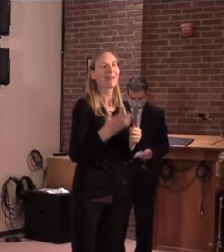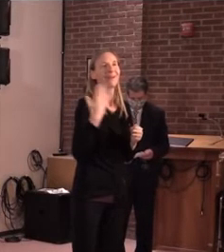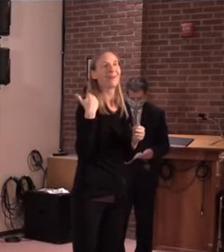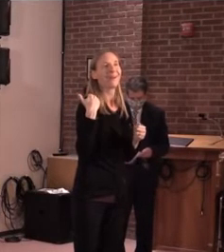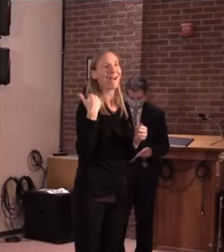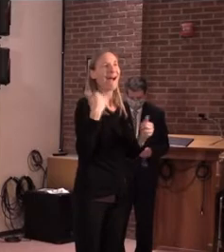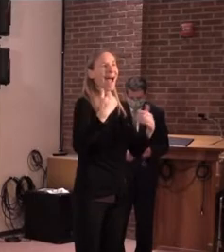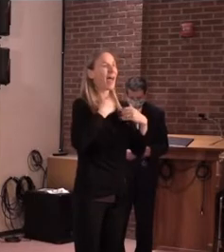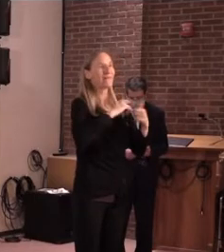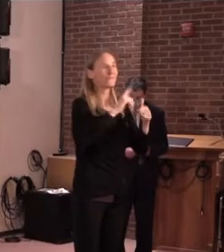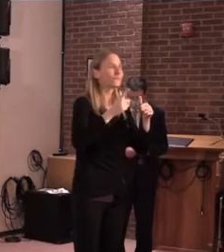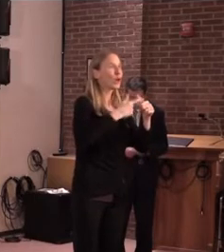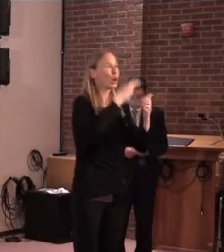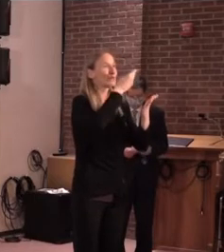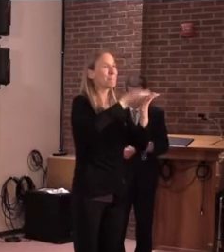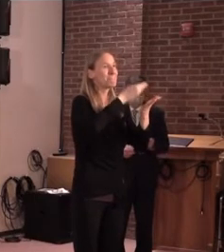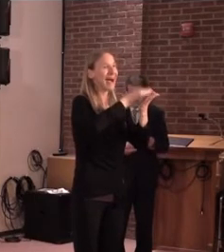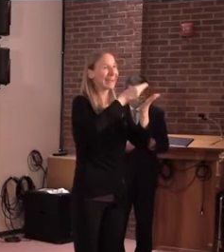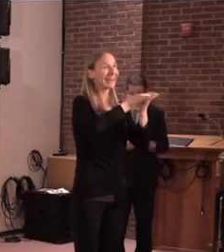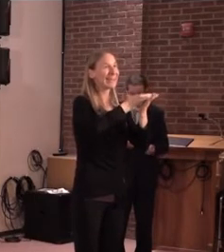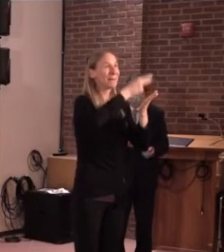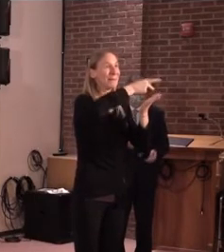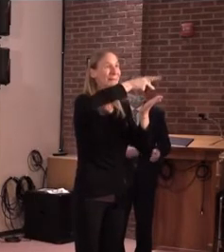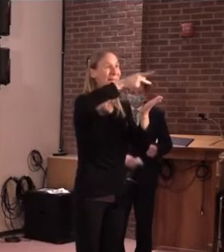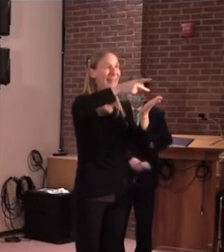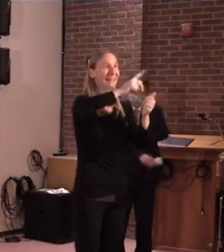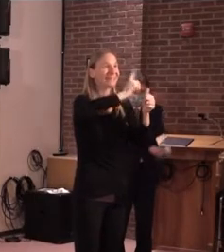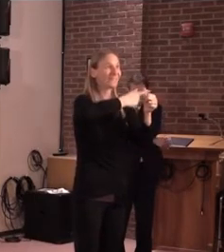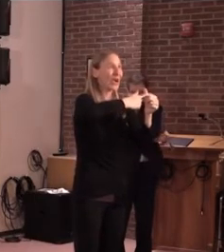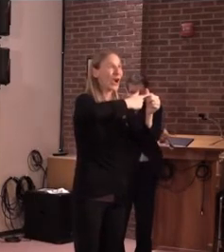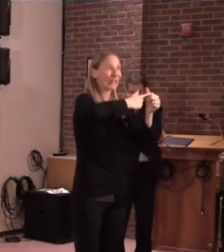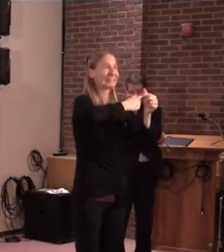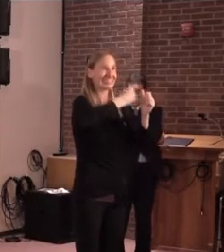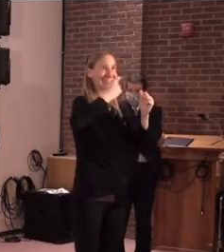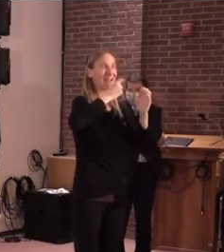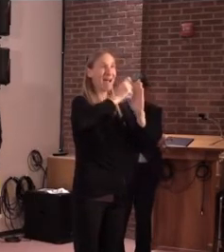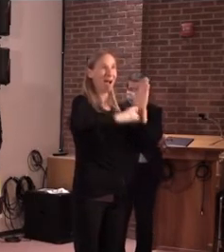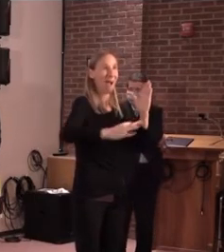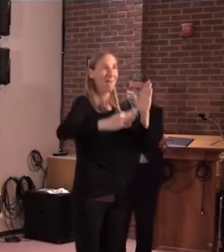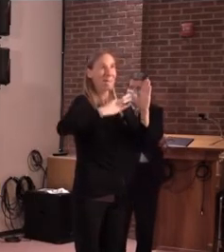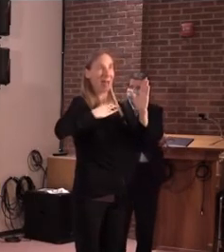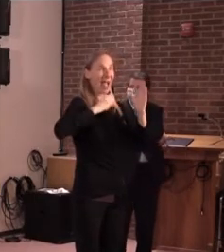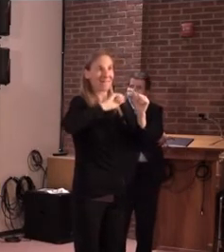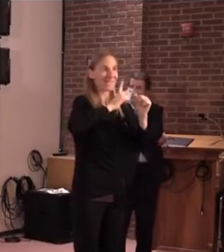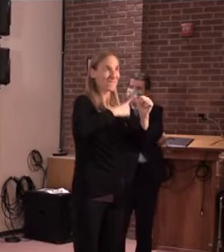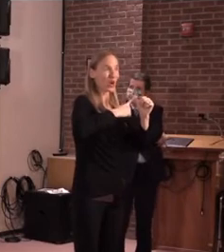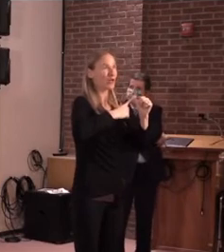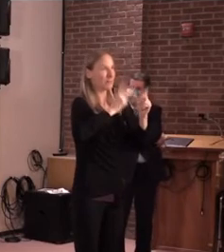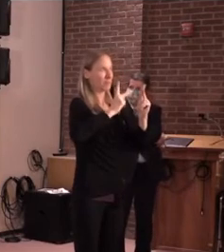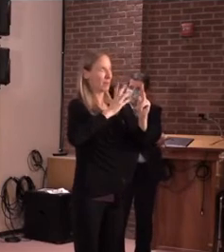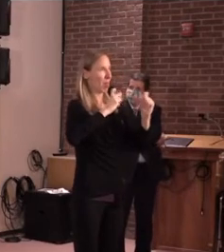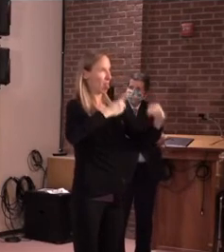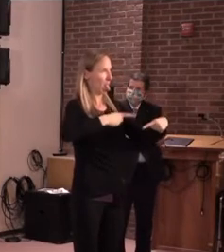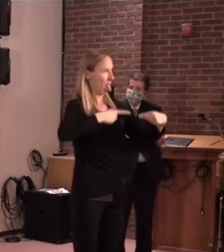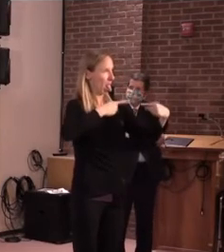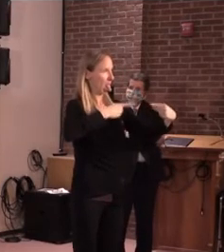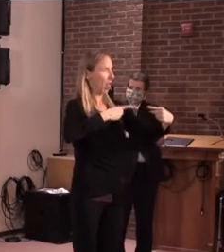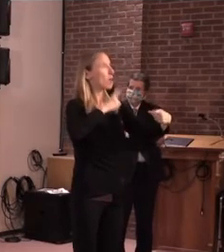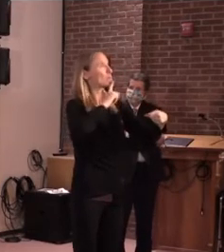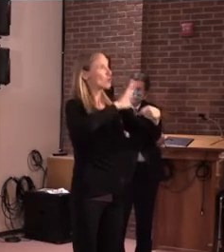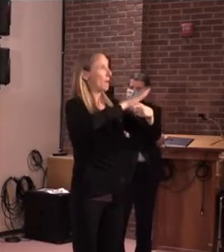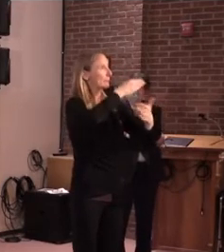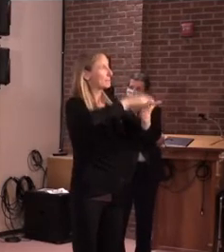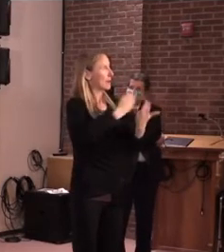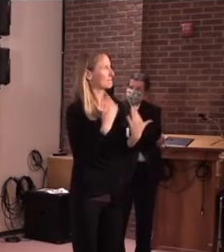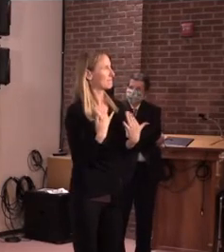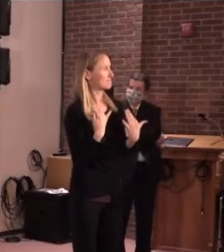heard from a lot of different businesses that they had trouble and issues getting the money that was promised to them. So